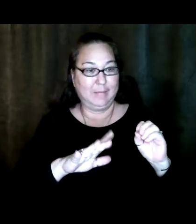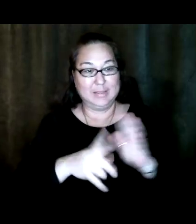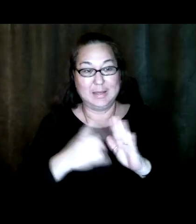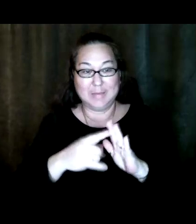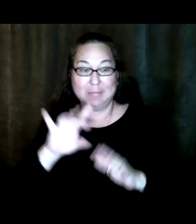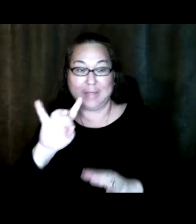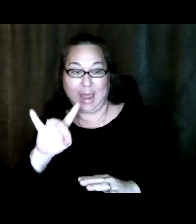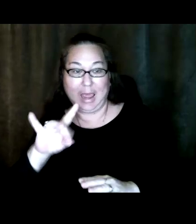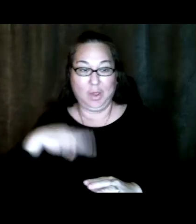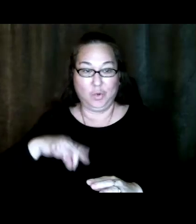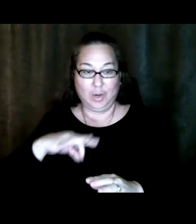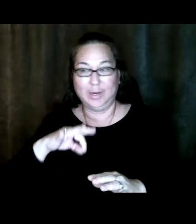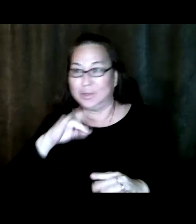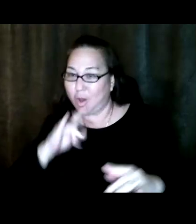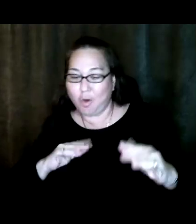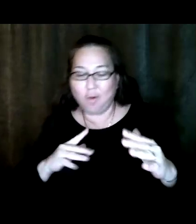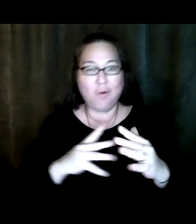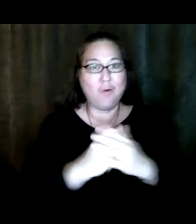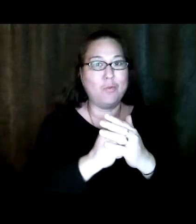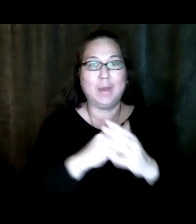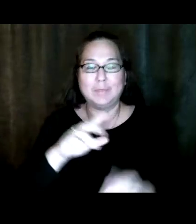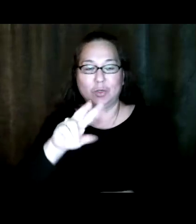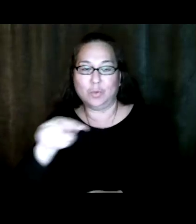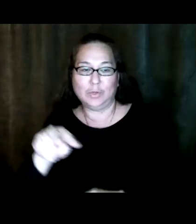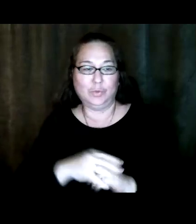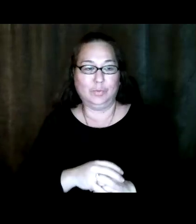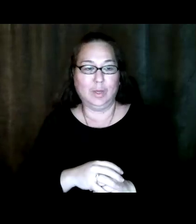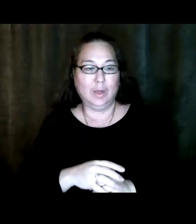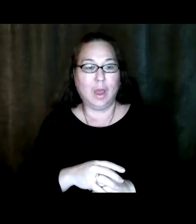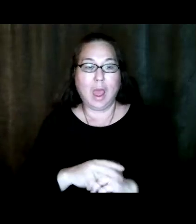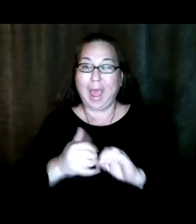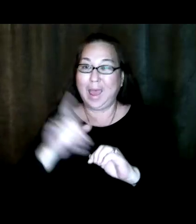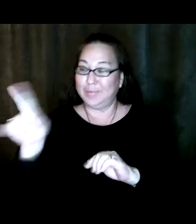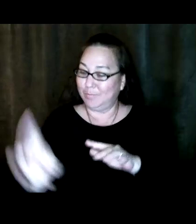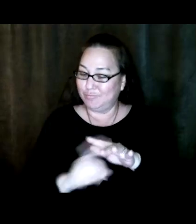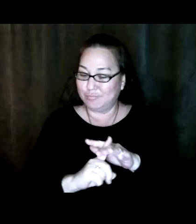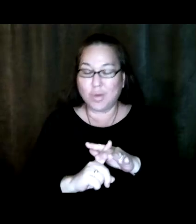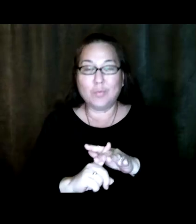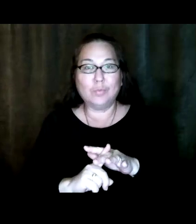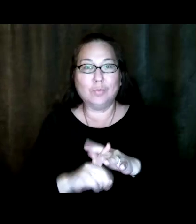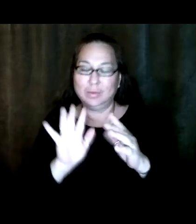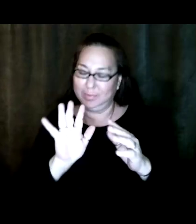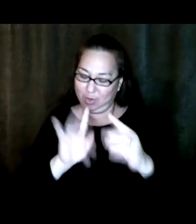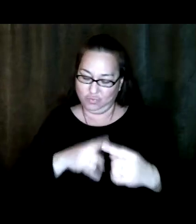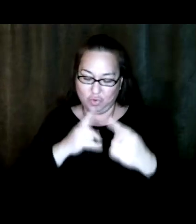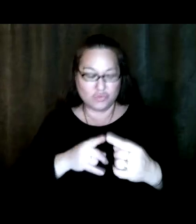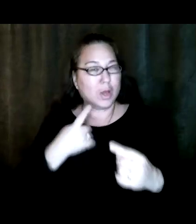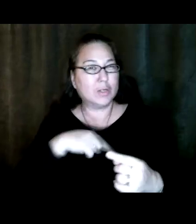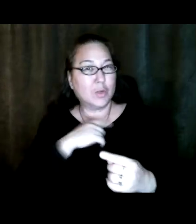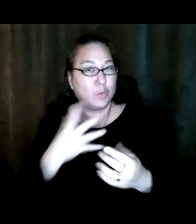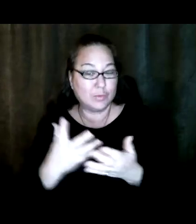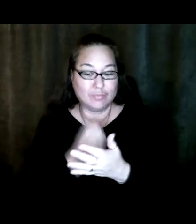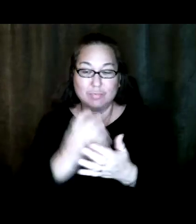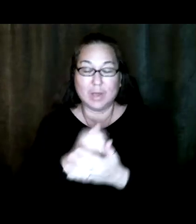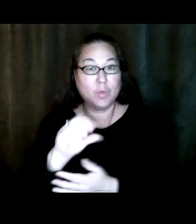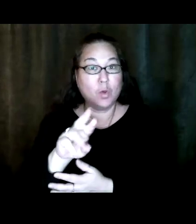on top of that the needs that they come in with, the struggles that we're dealing with to hit the core and hit it well